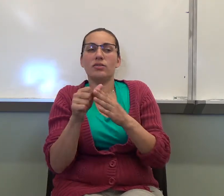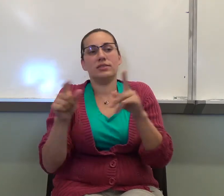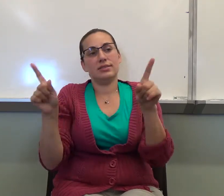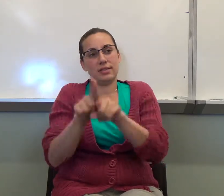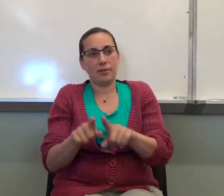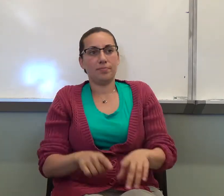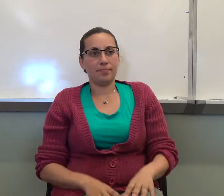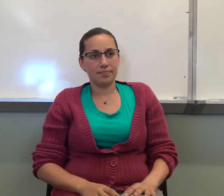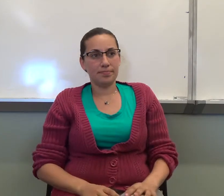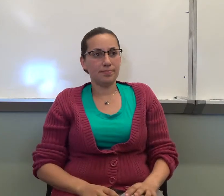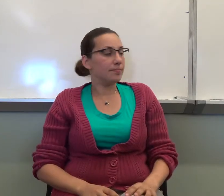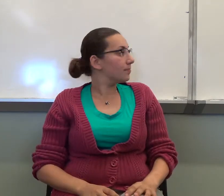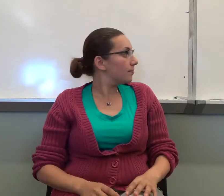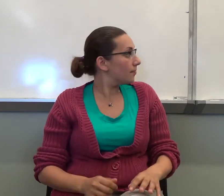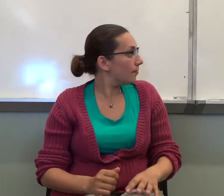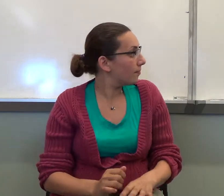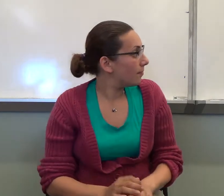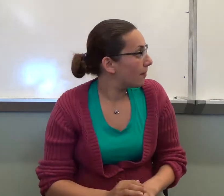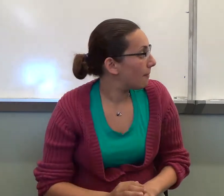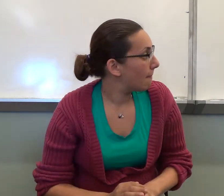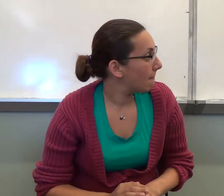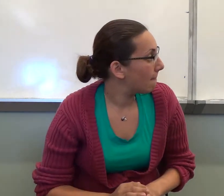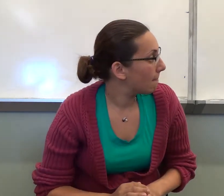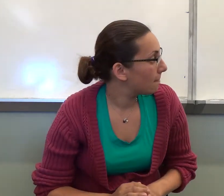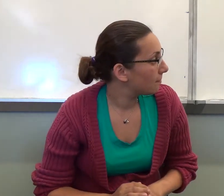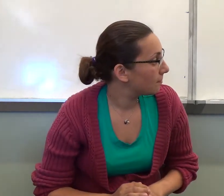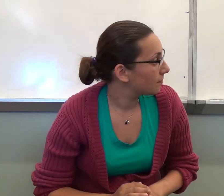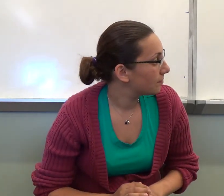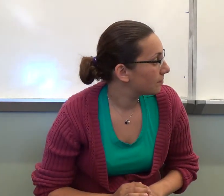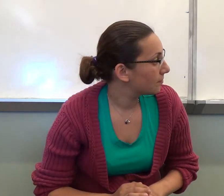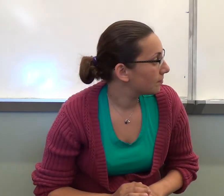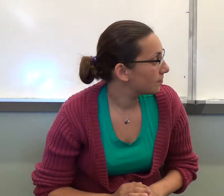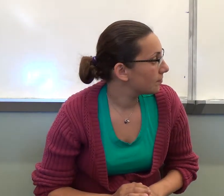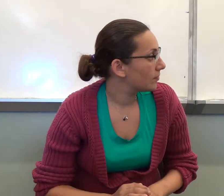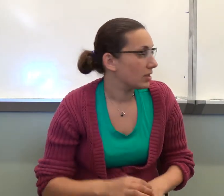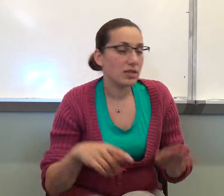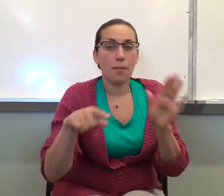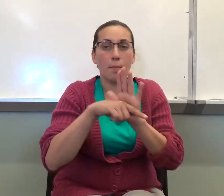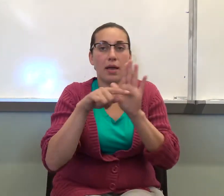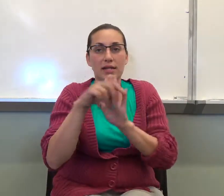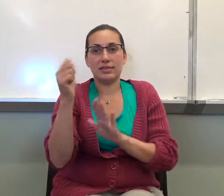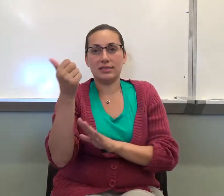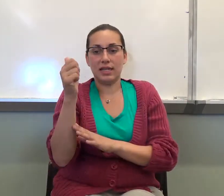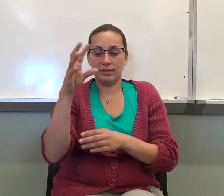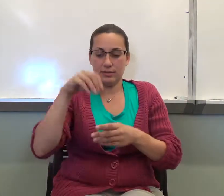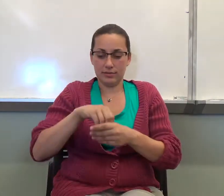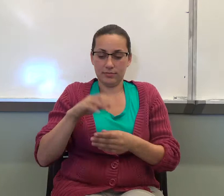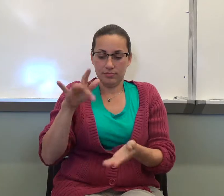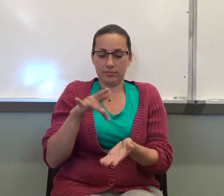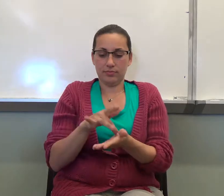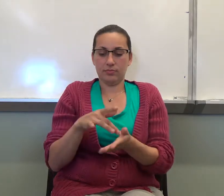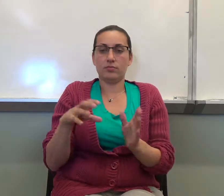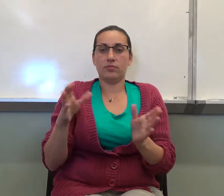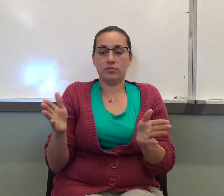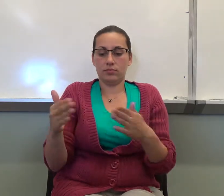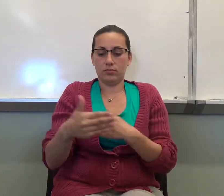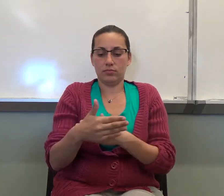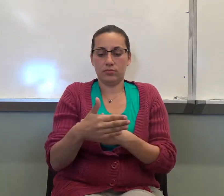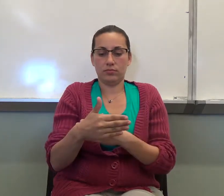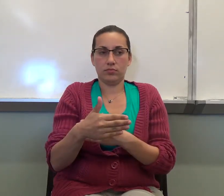8 going in here, and I've got a minus 10 going in there. So this is a 1x. This is going to be